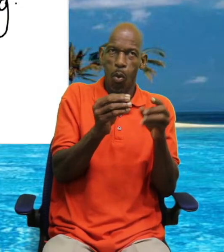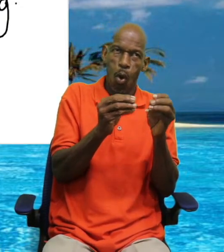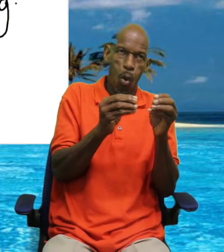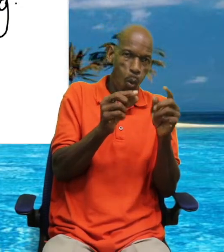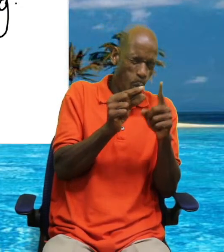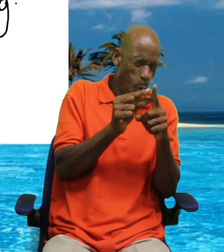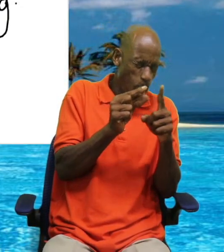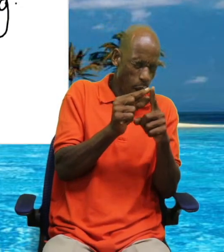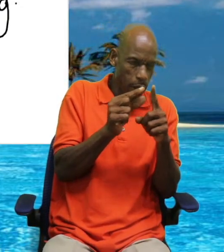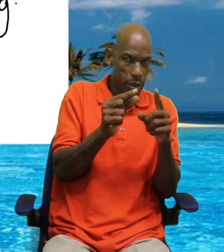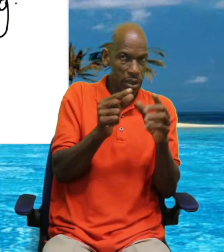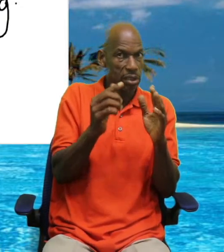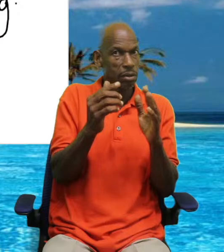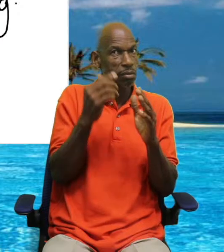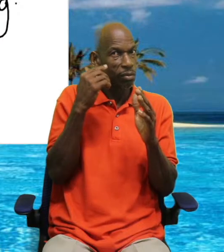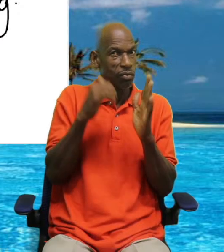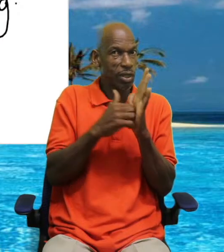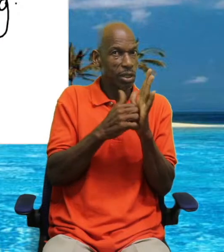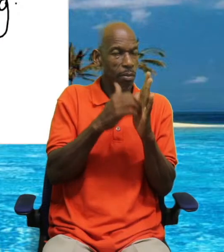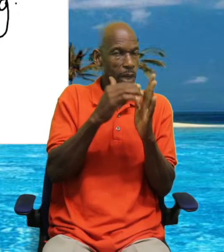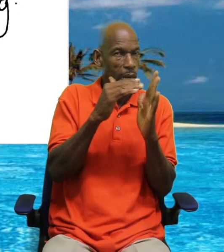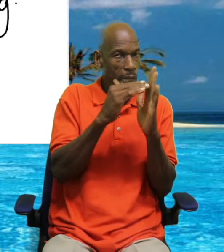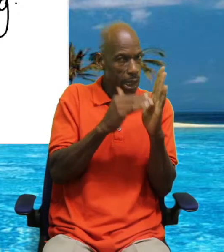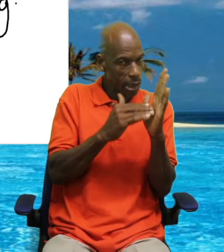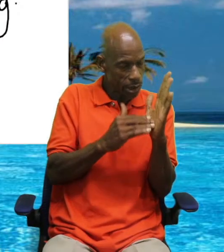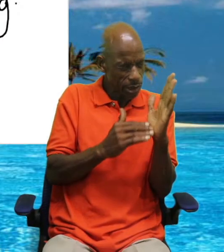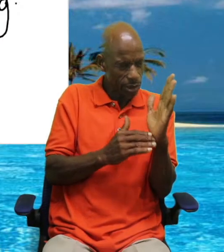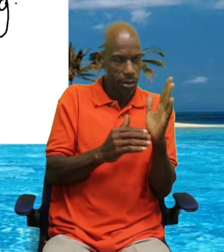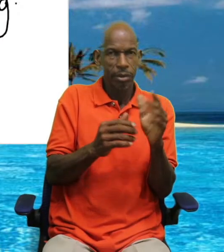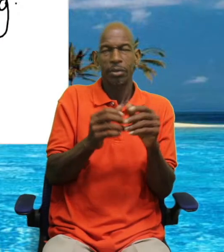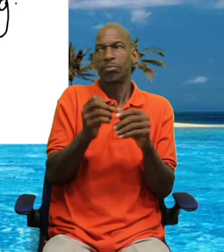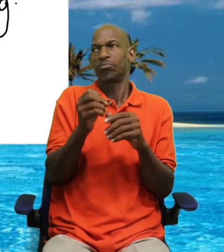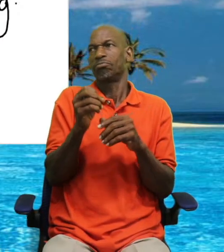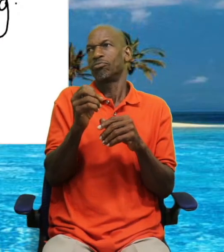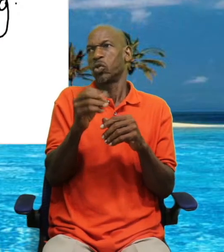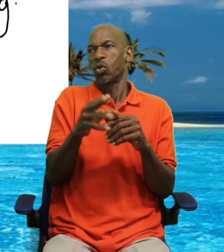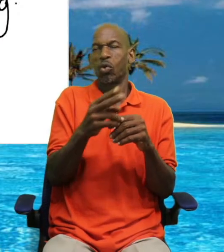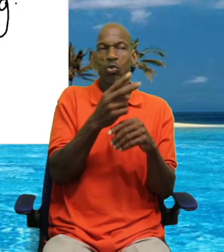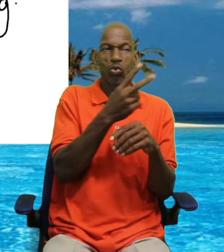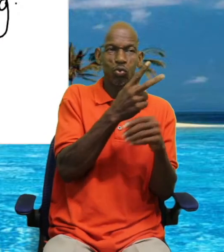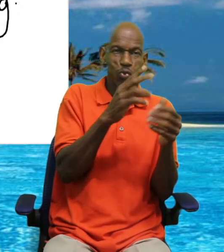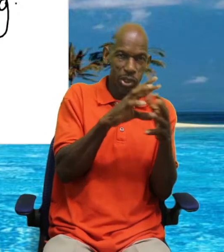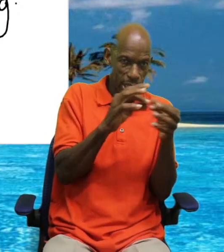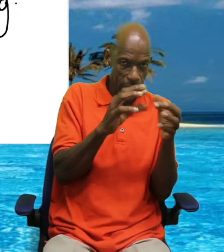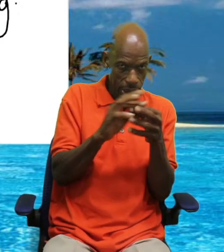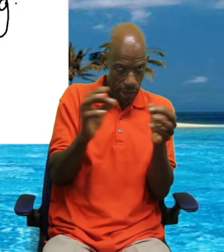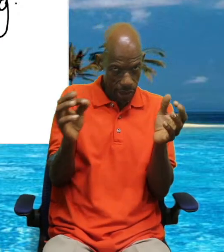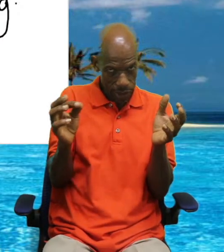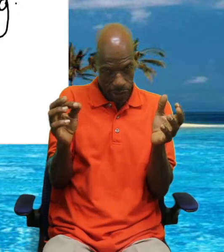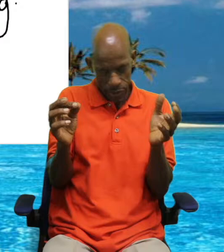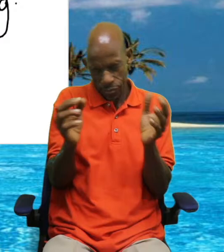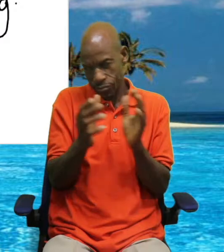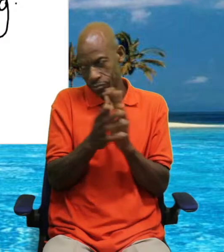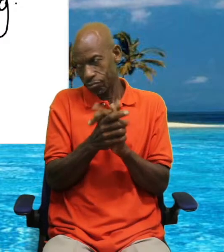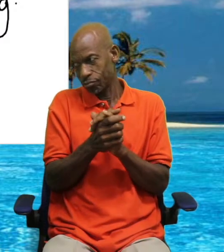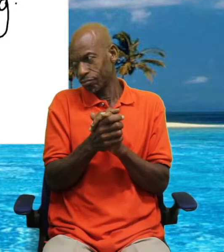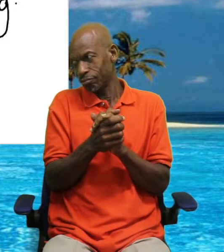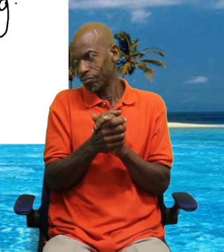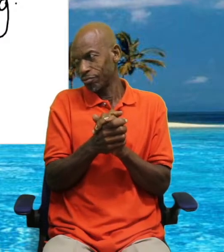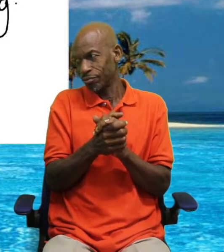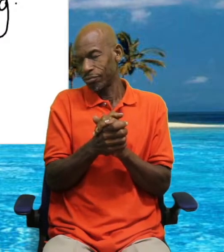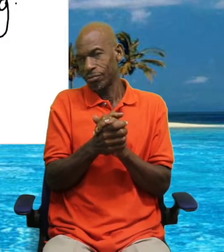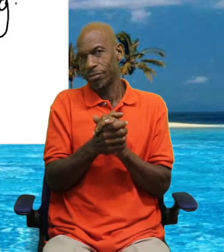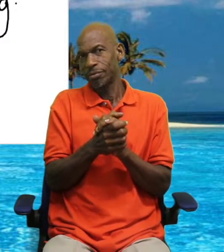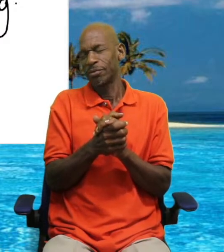conjunction, join the sentences, right? But you have to use the conjunction. So you have to, I'm going to the next